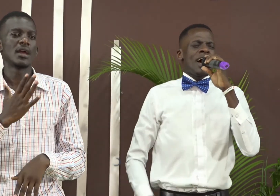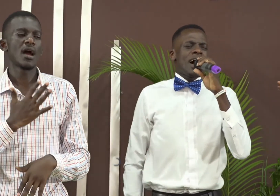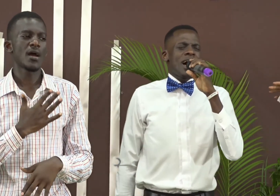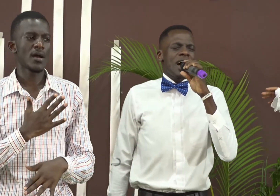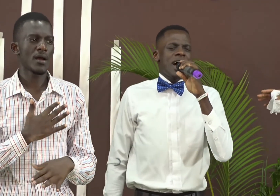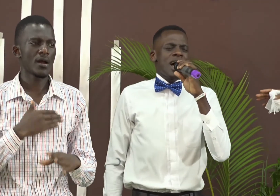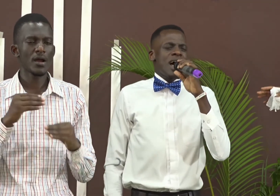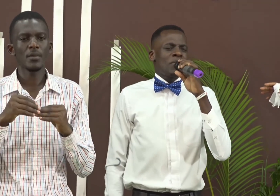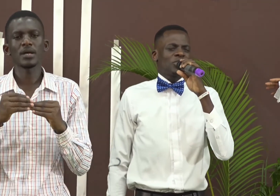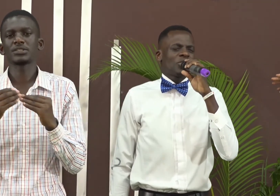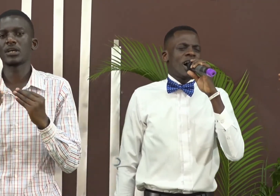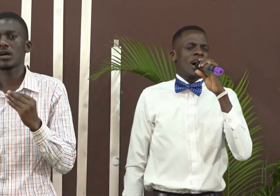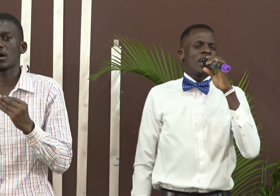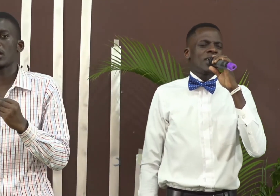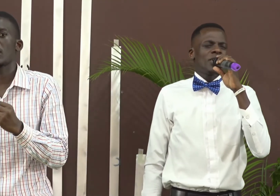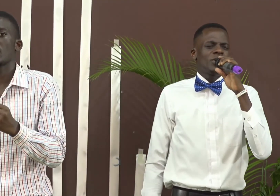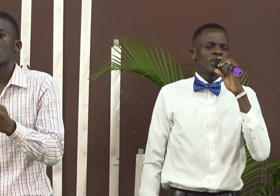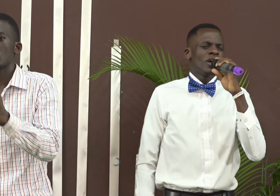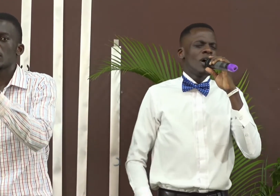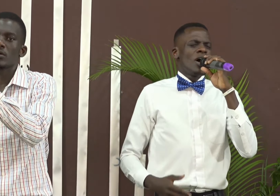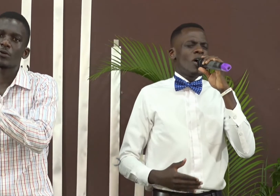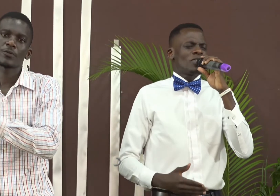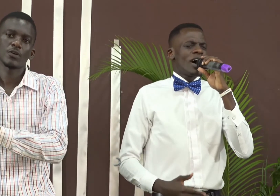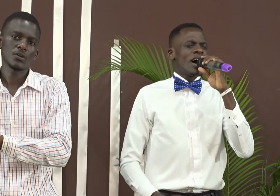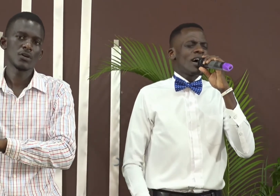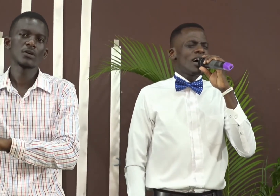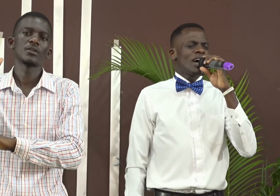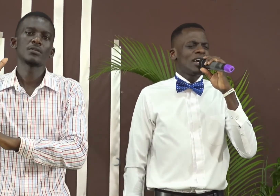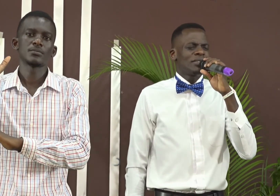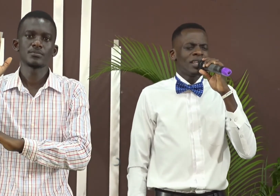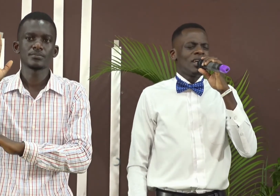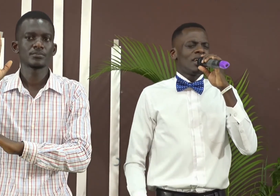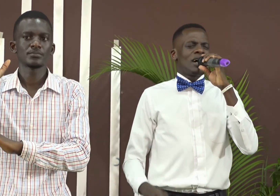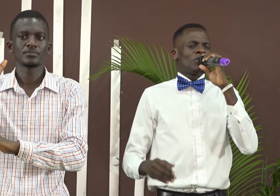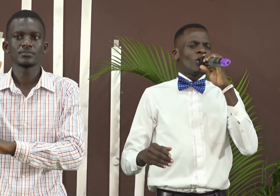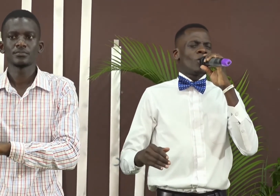fear. I am a child of God.